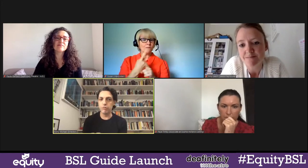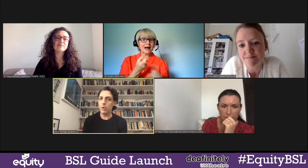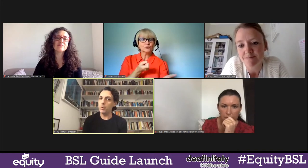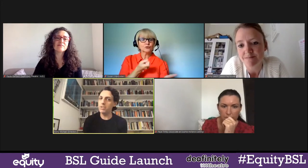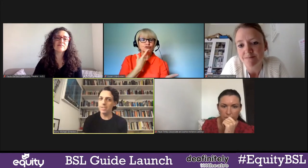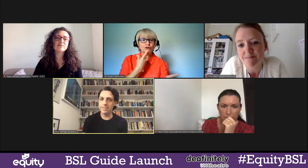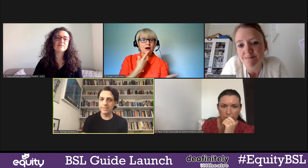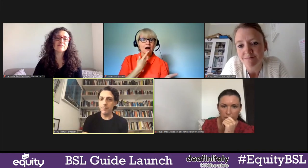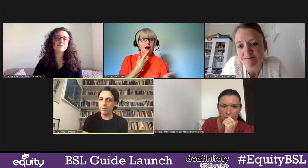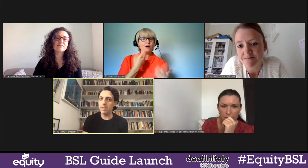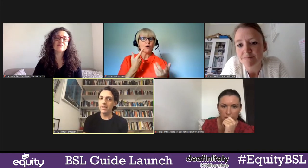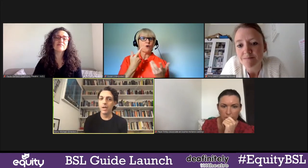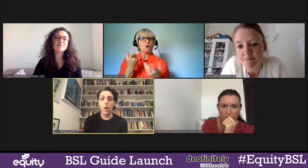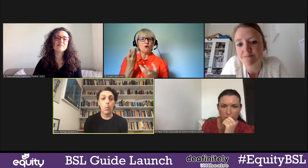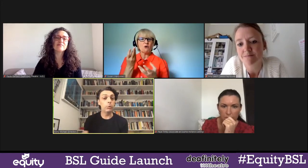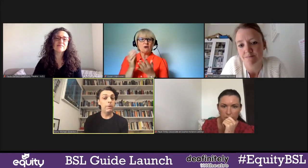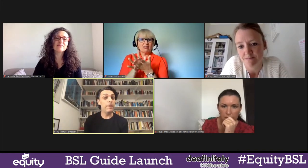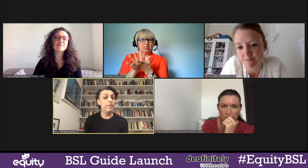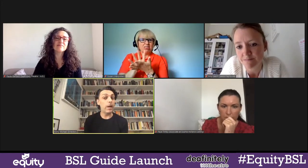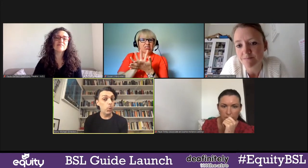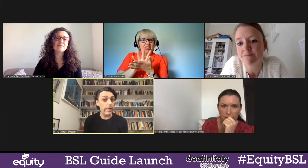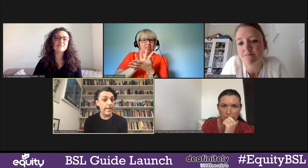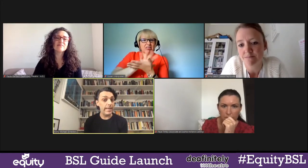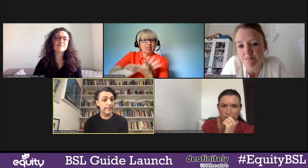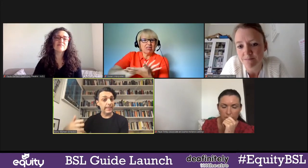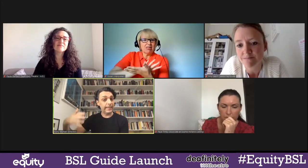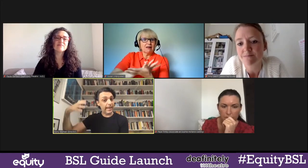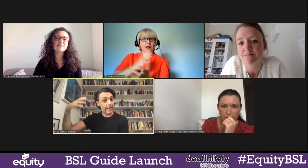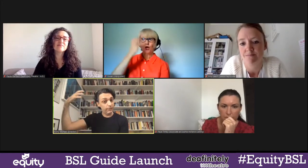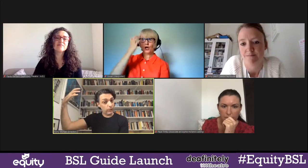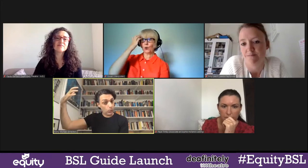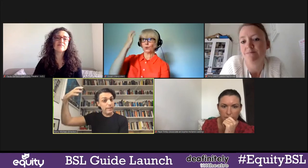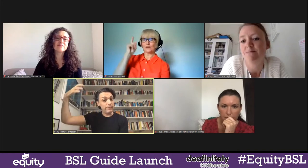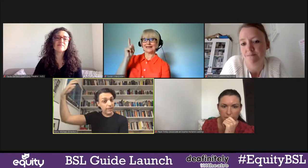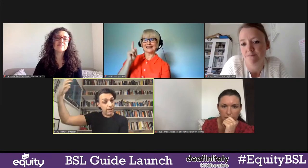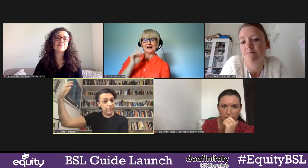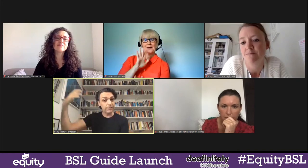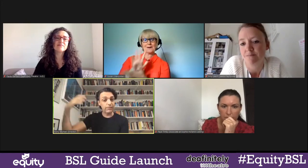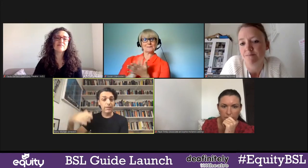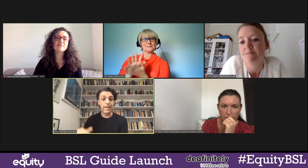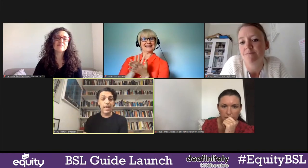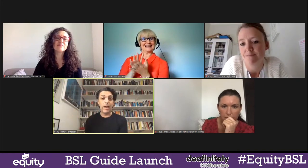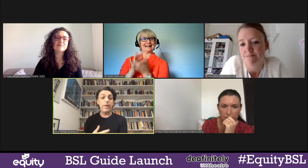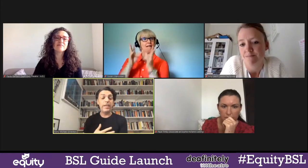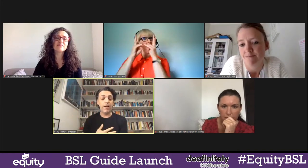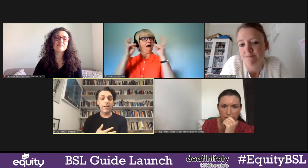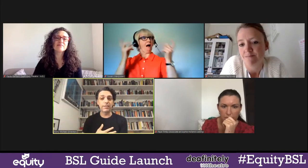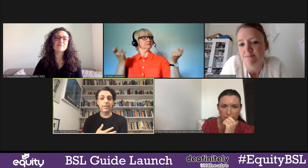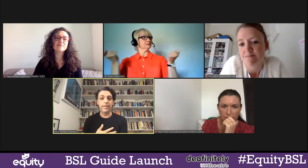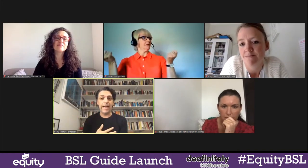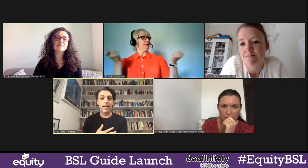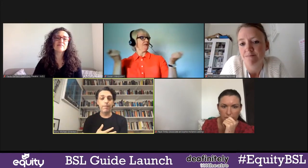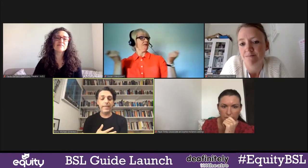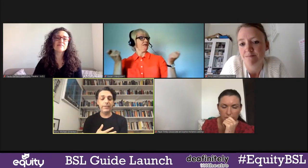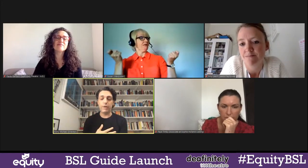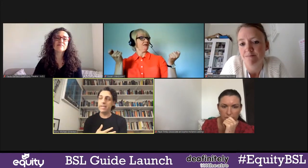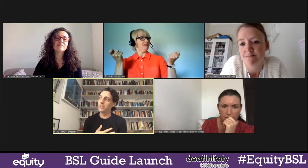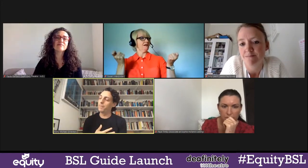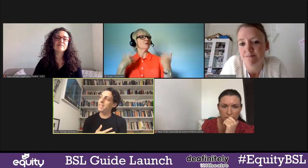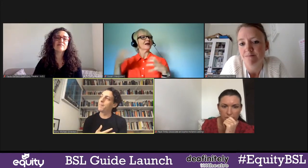corrodes something? What do we mean by queen? Is it the queen of the castle? we cast an actor, Peter Straker, to play that part,